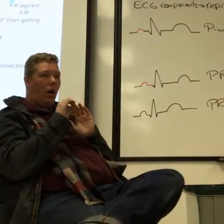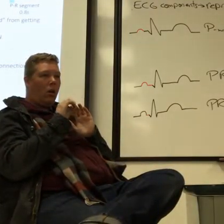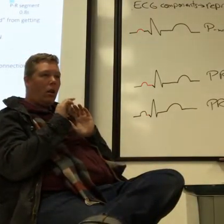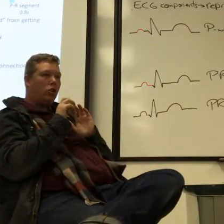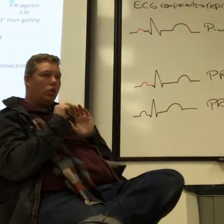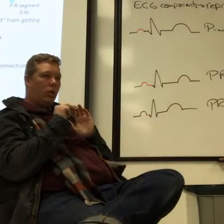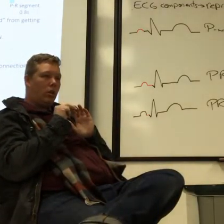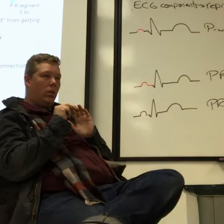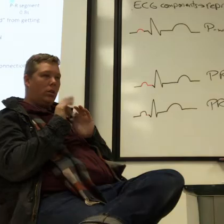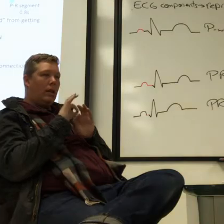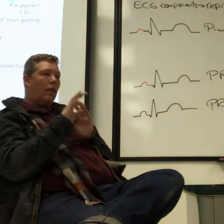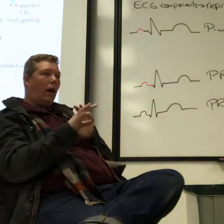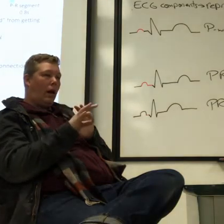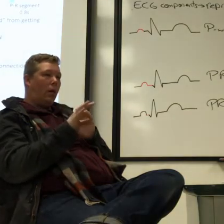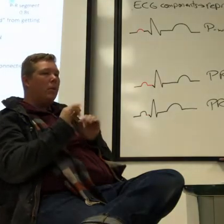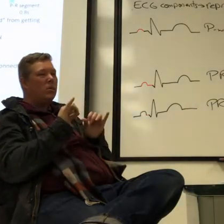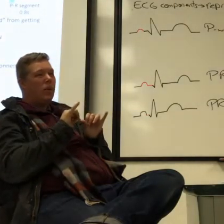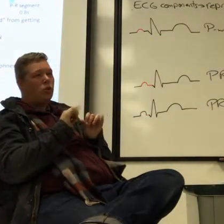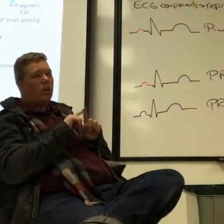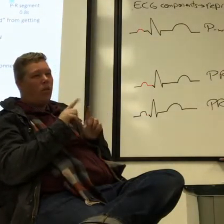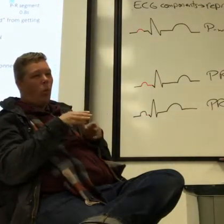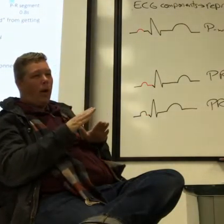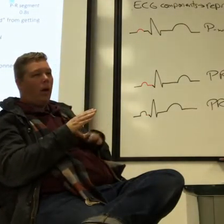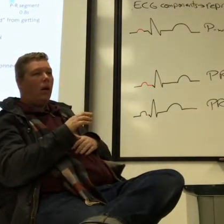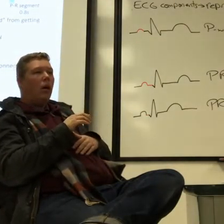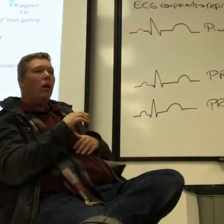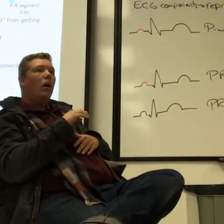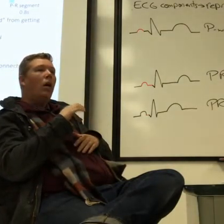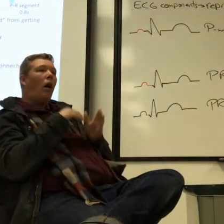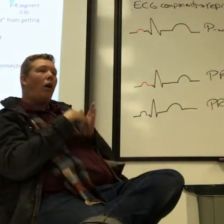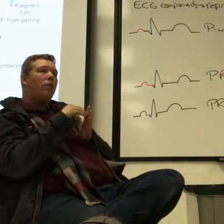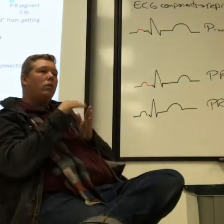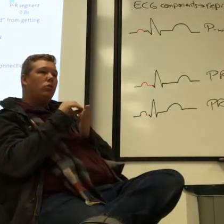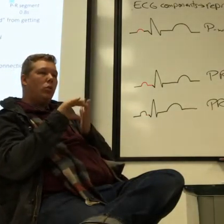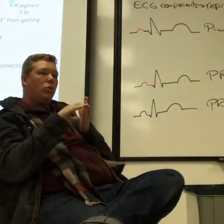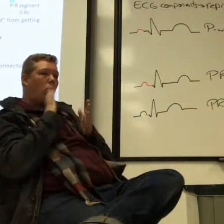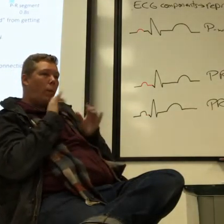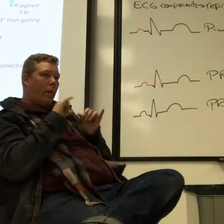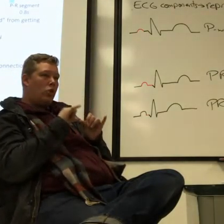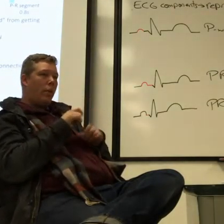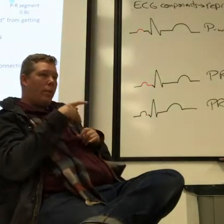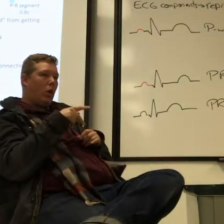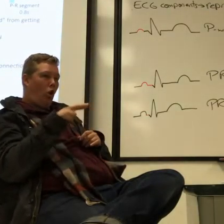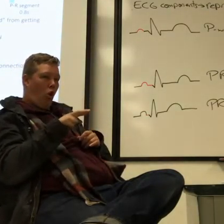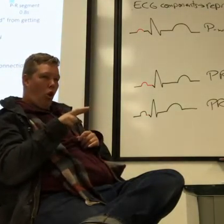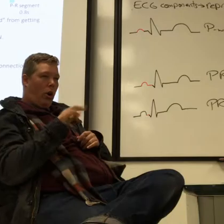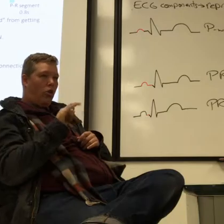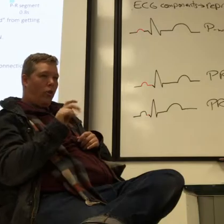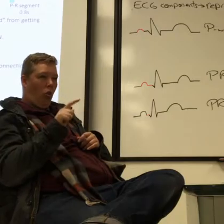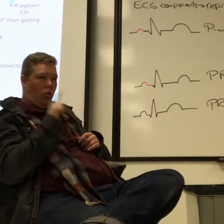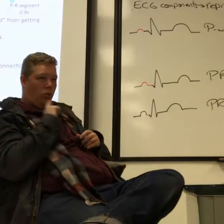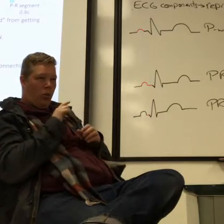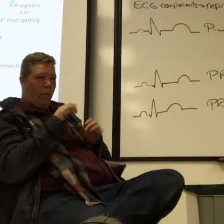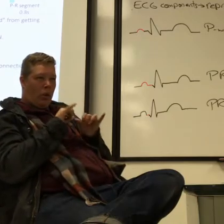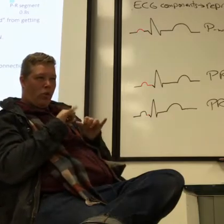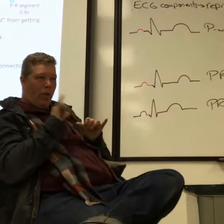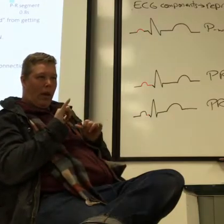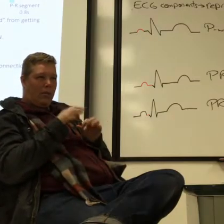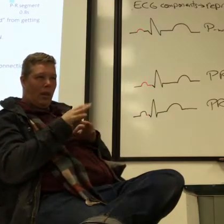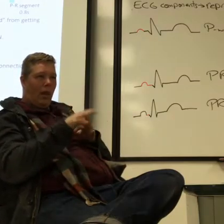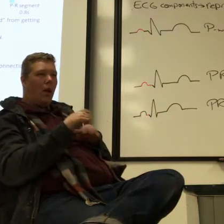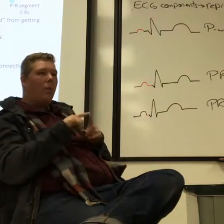in a different way. Usually we have students measure the PR interval to measure that delay. Usually you